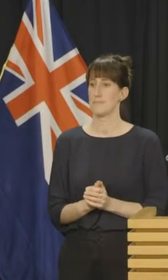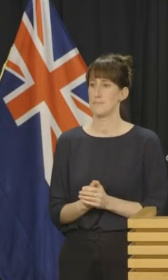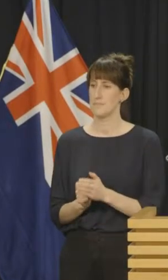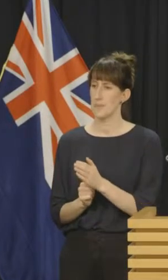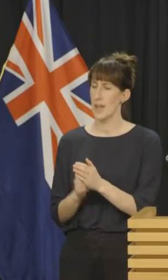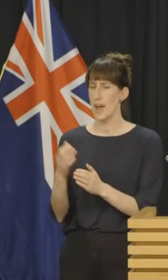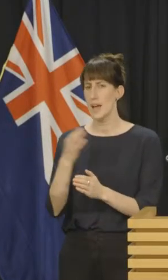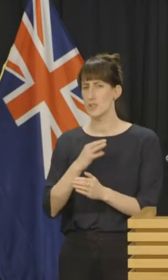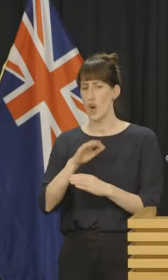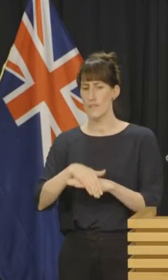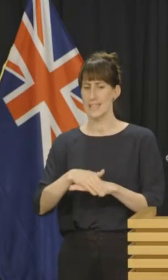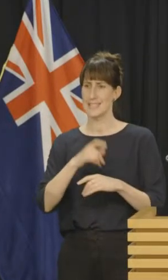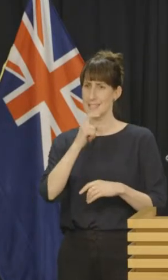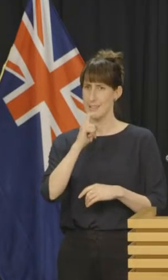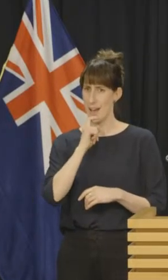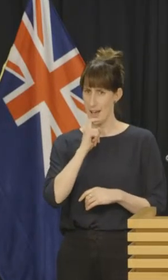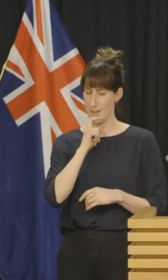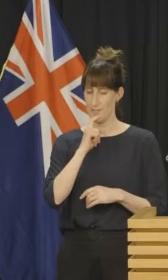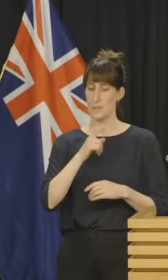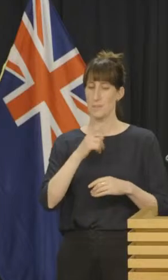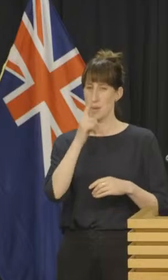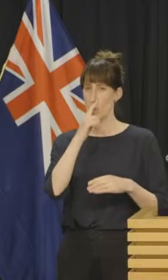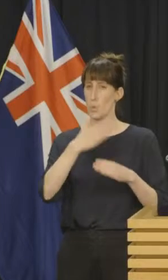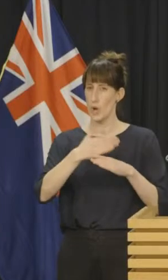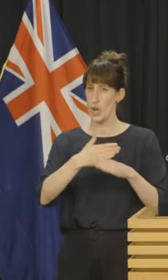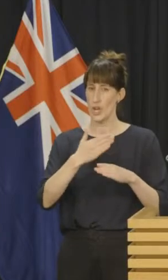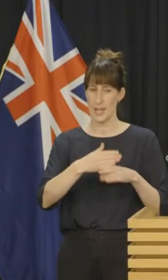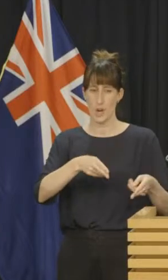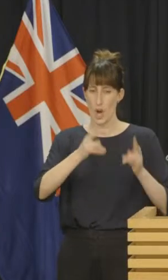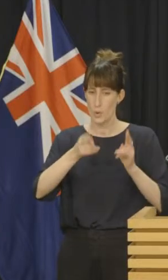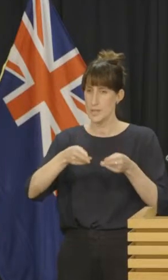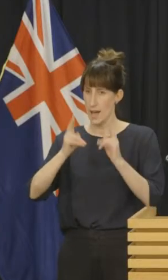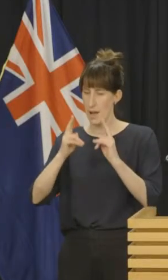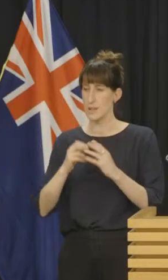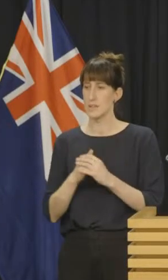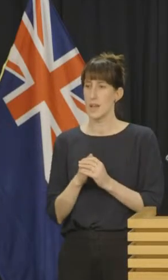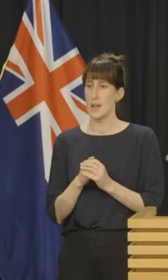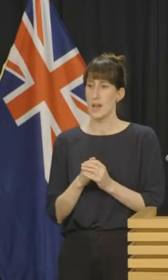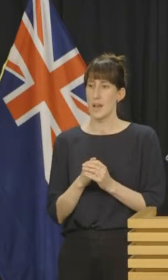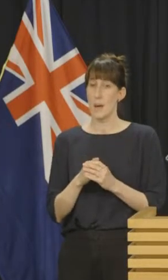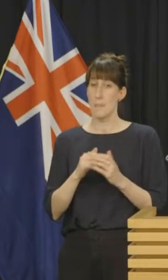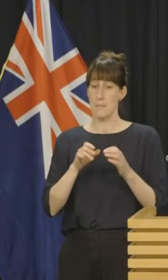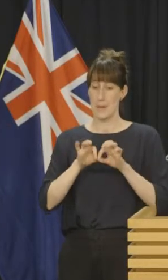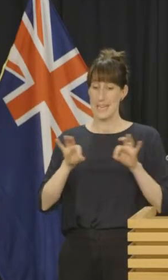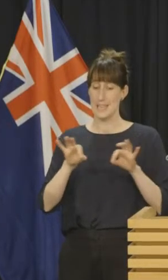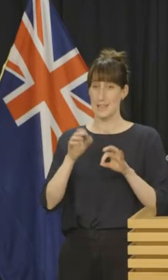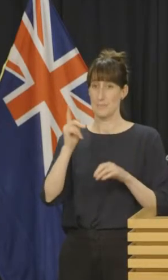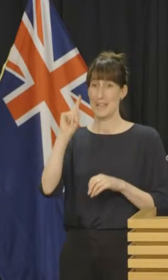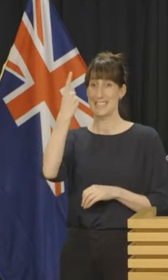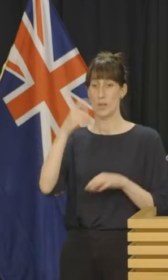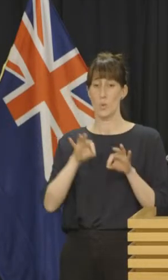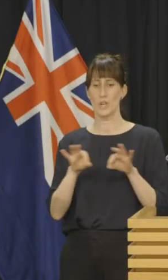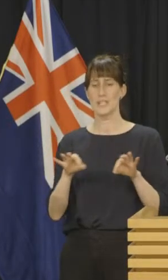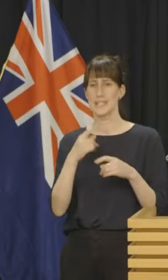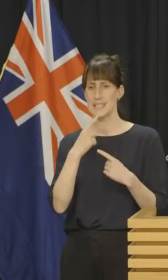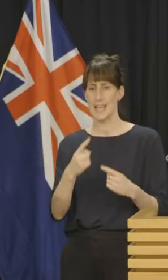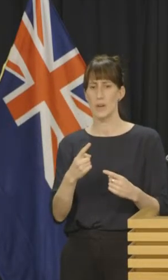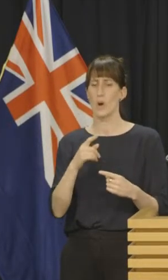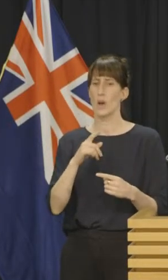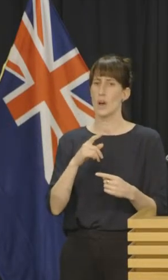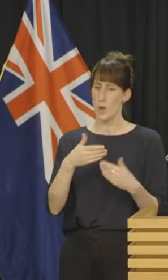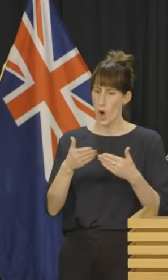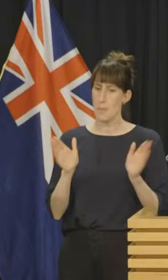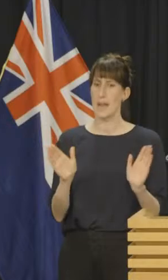MIQ facilities. Yesterday, Minister Woods said she was interested in opening up testing for staff, security guards, cooks, everyone, if they